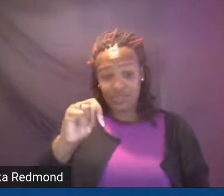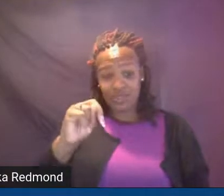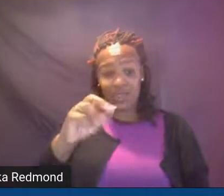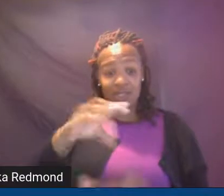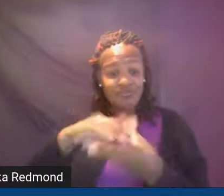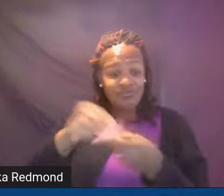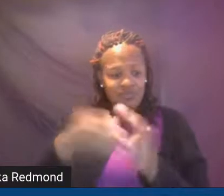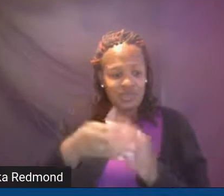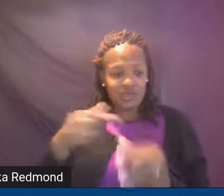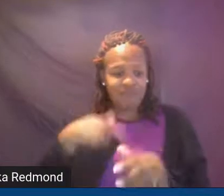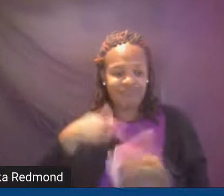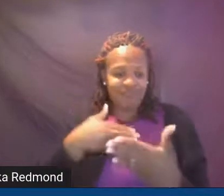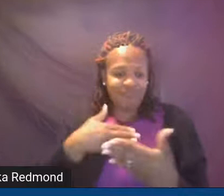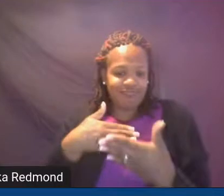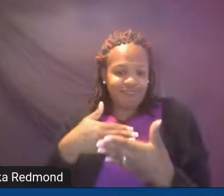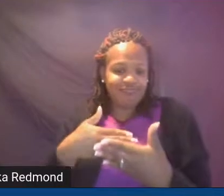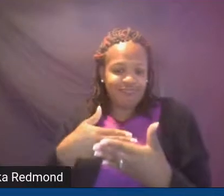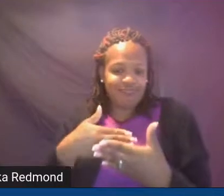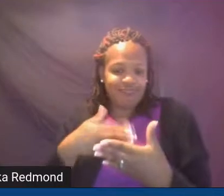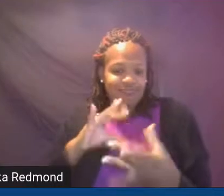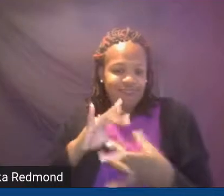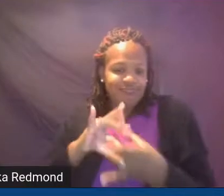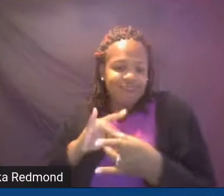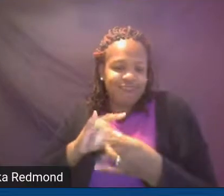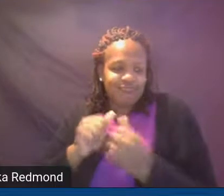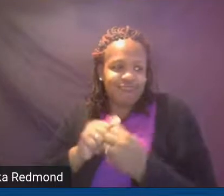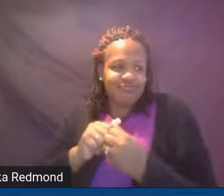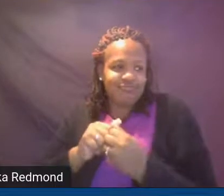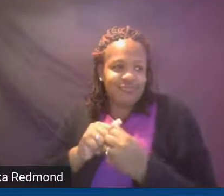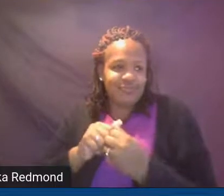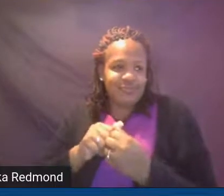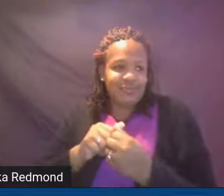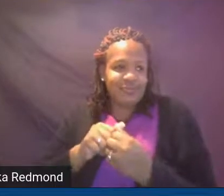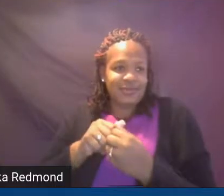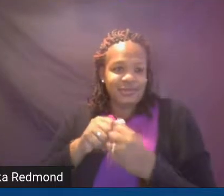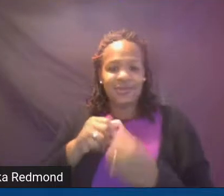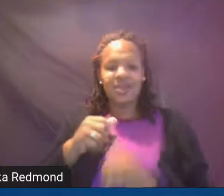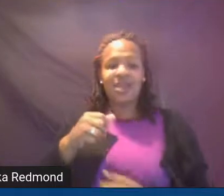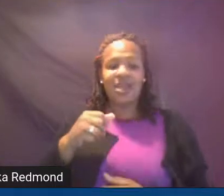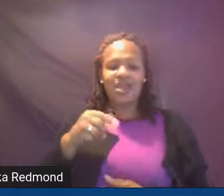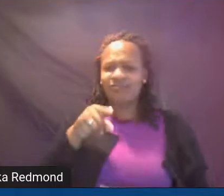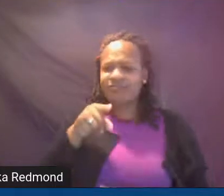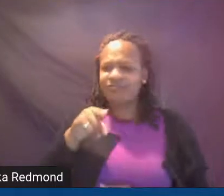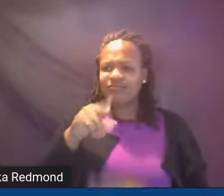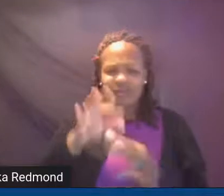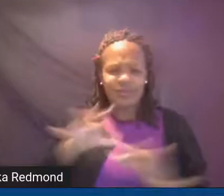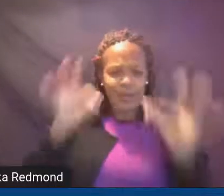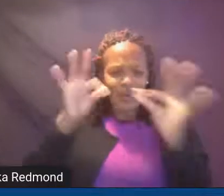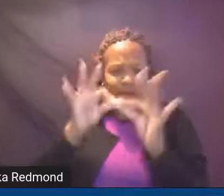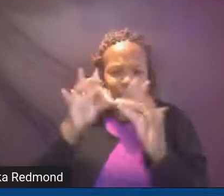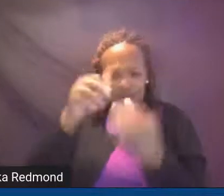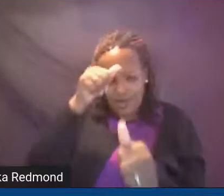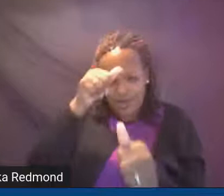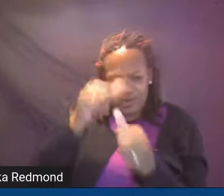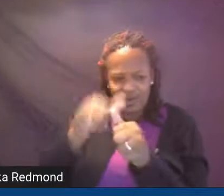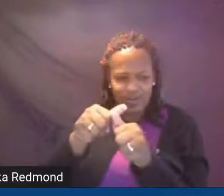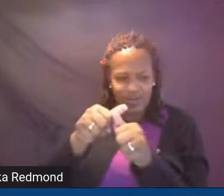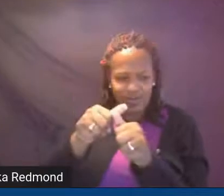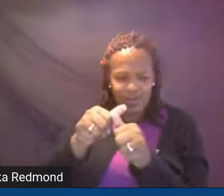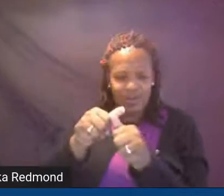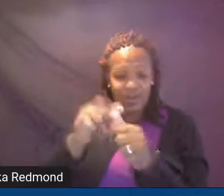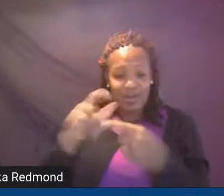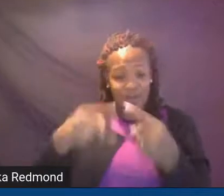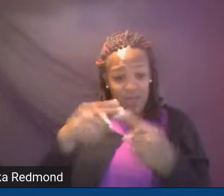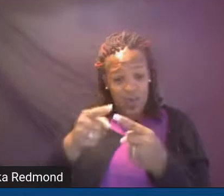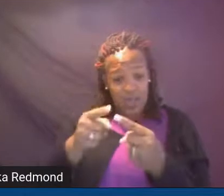It points to a lot of things that I think are important to remember as people pursue their careers